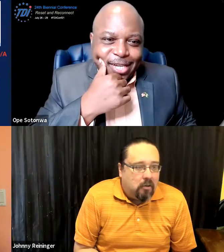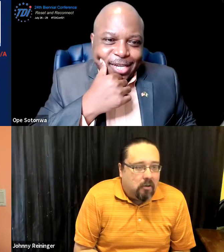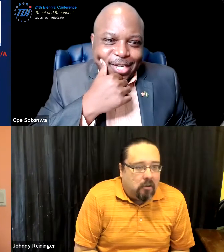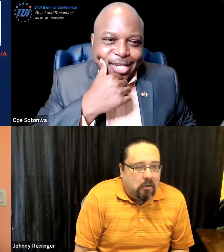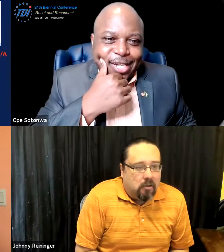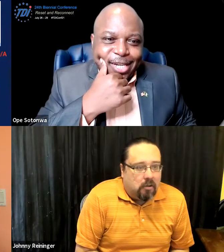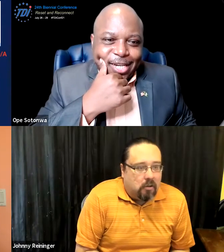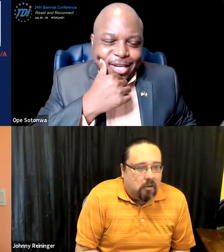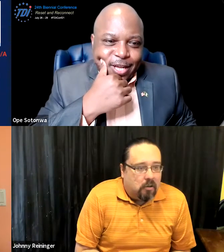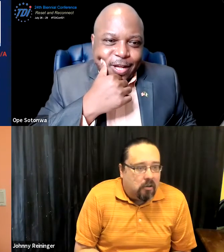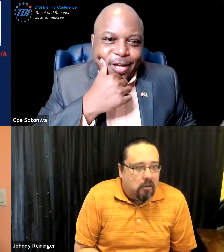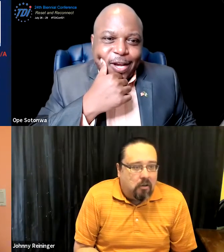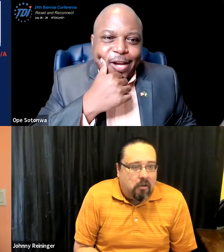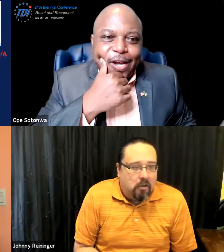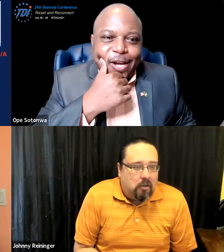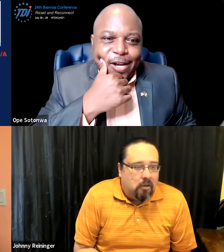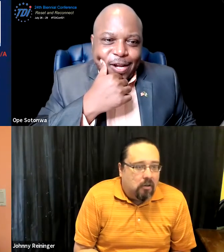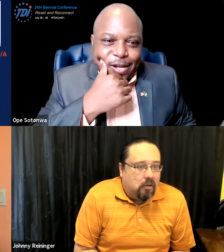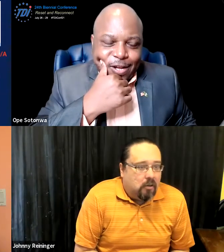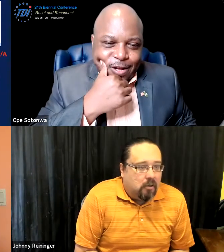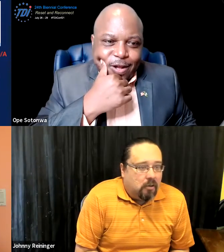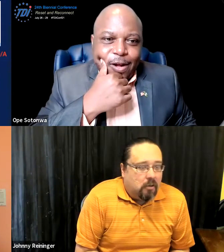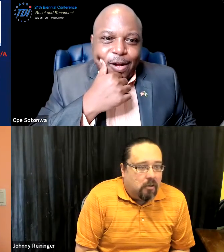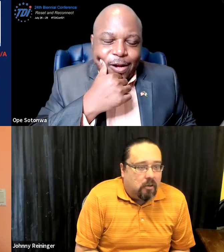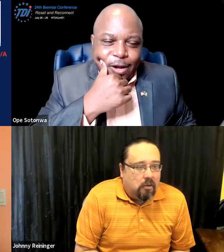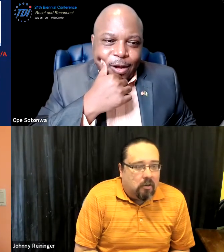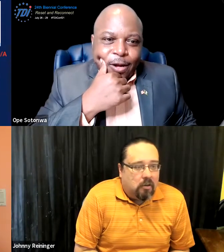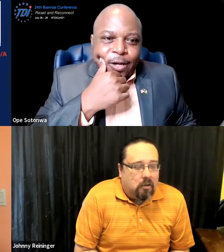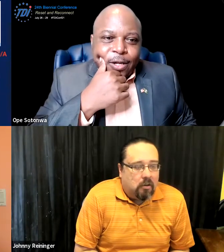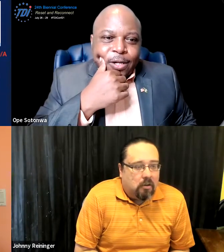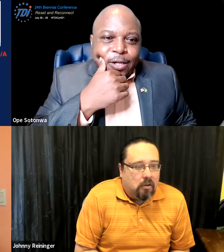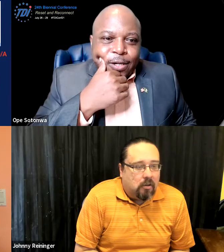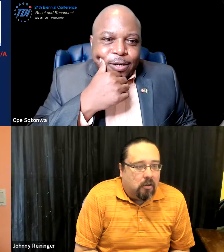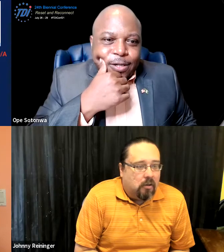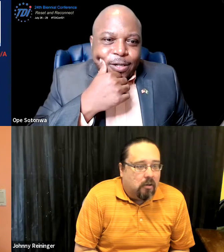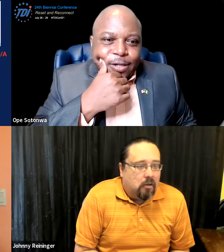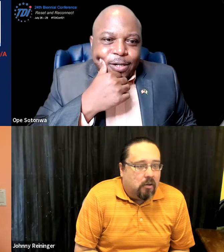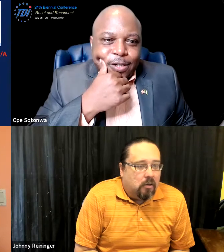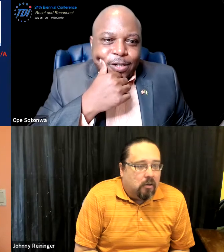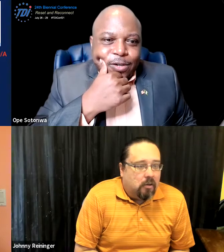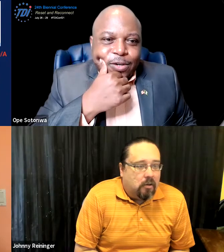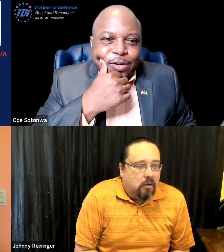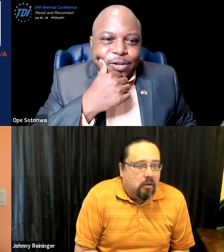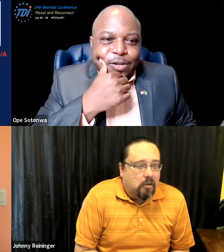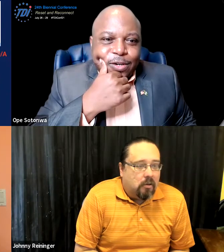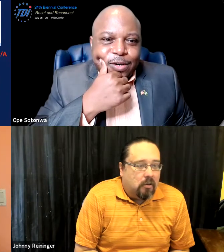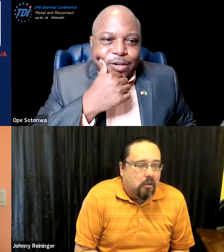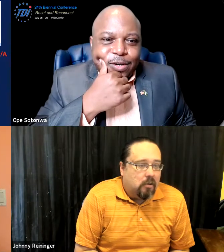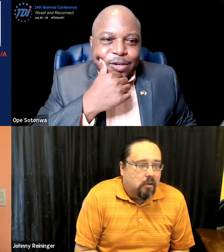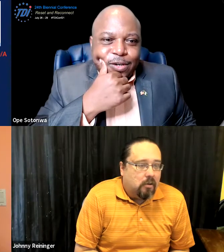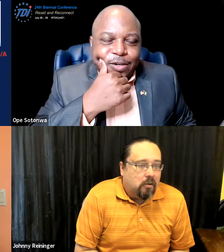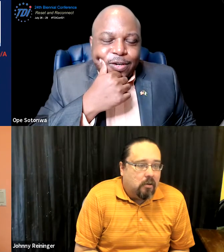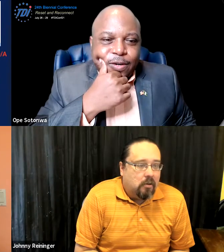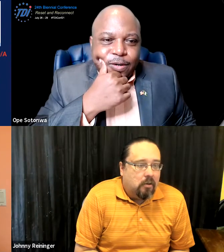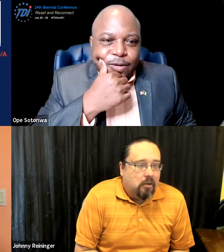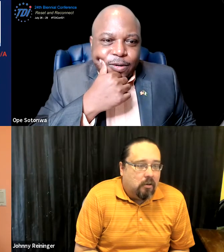of his comments. Yes, absolutely. Technology has improved over the years. And I think with all of this happening,